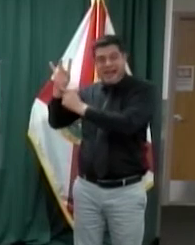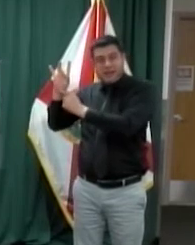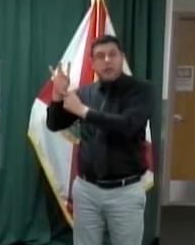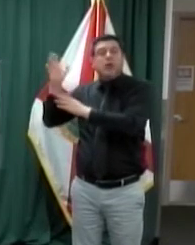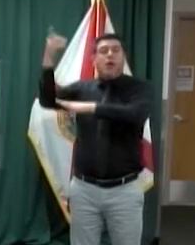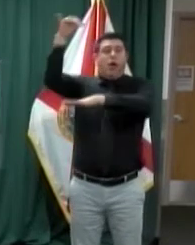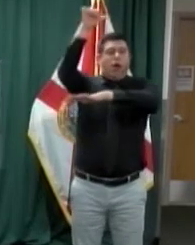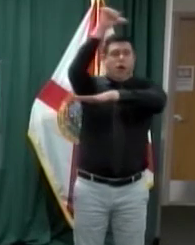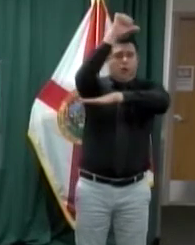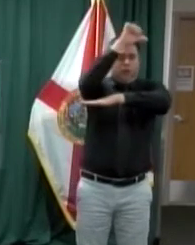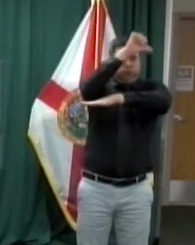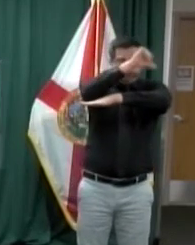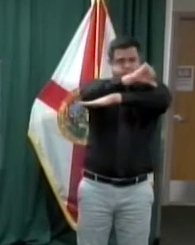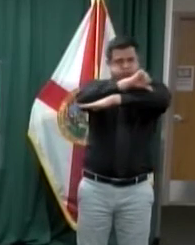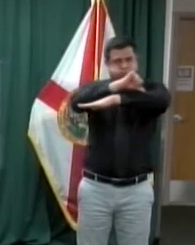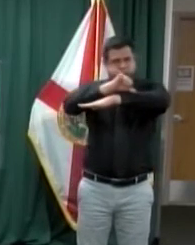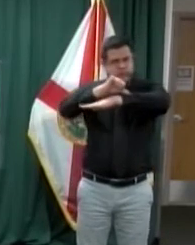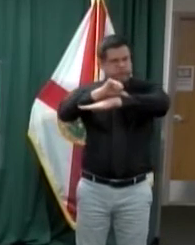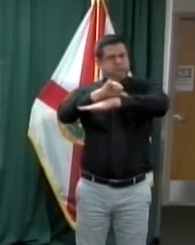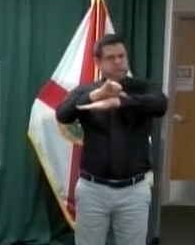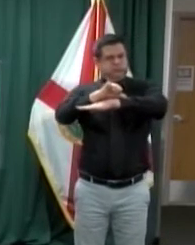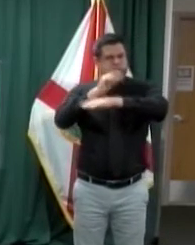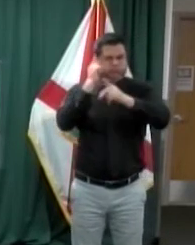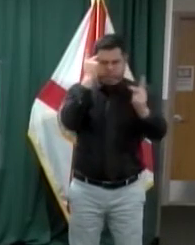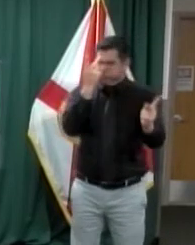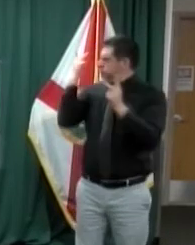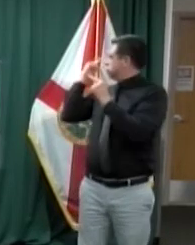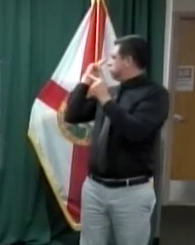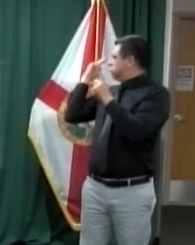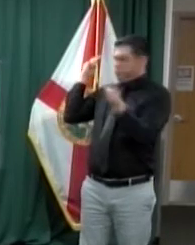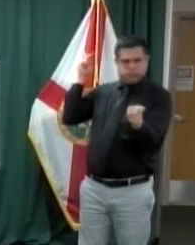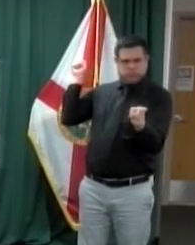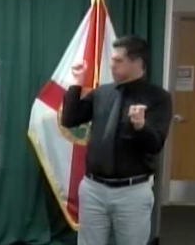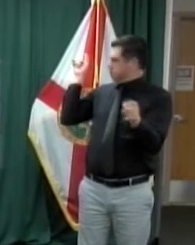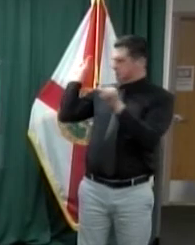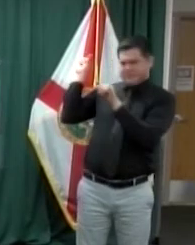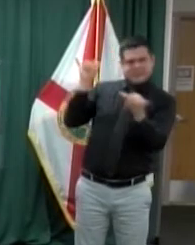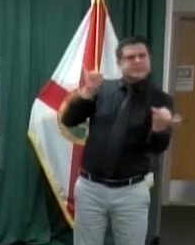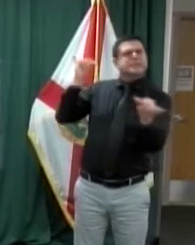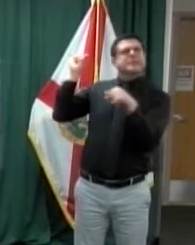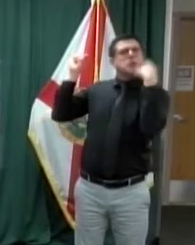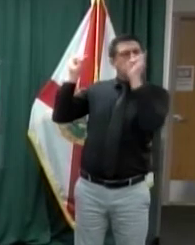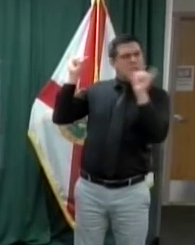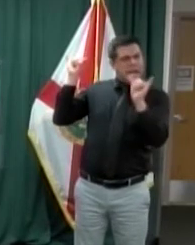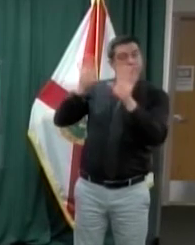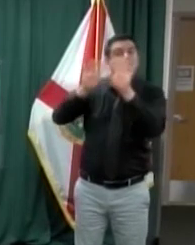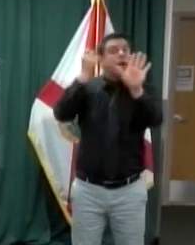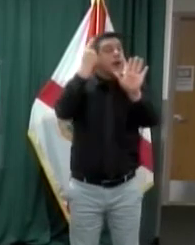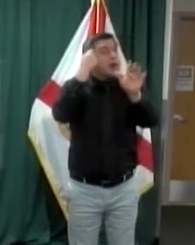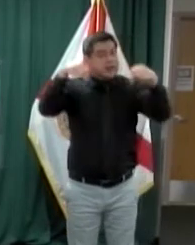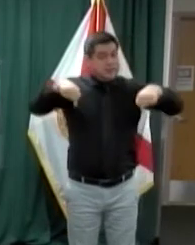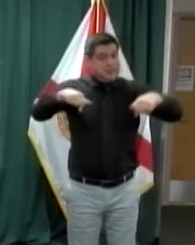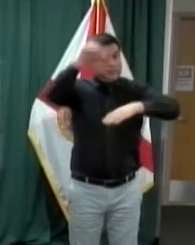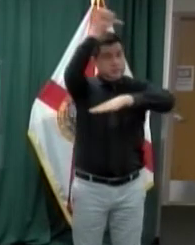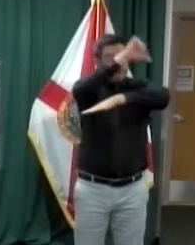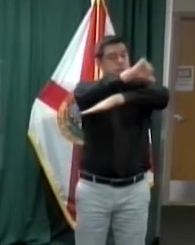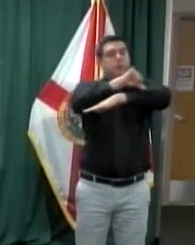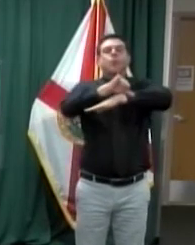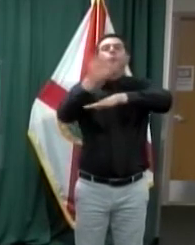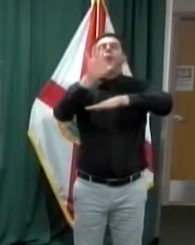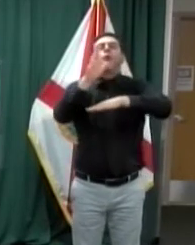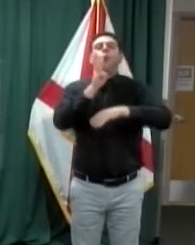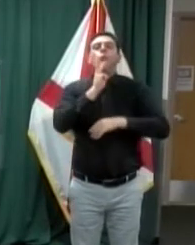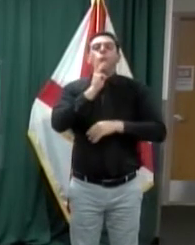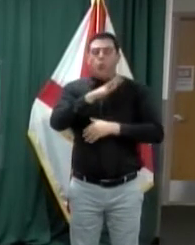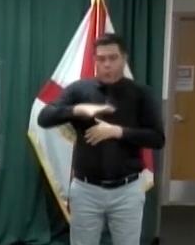event hit Lake Jessup, meaning that it is a waterspout. And then, of course, once it hit land, it did become a